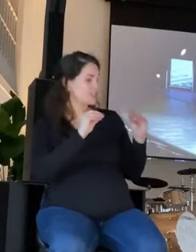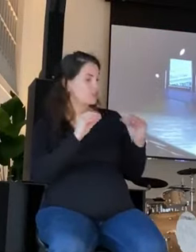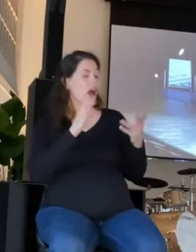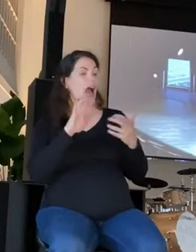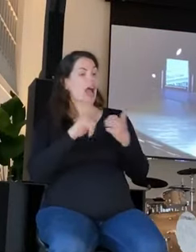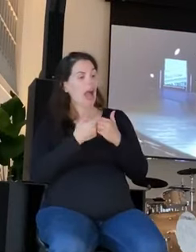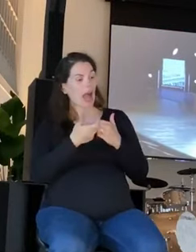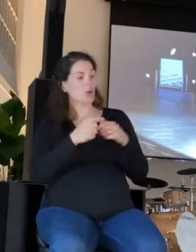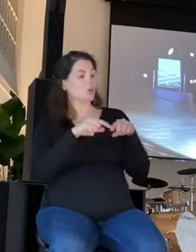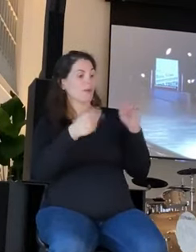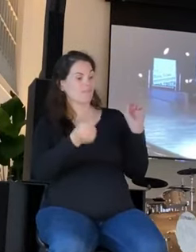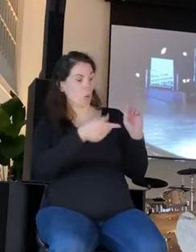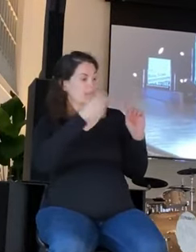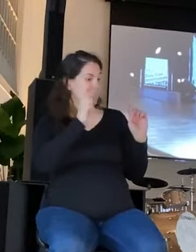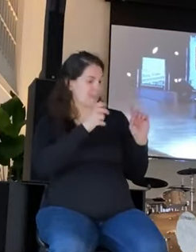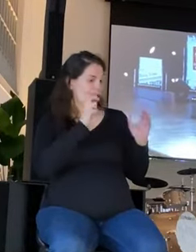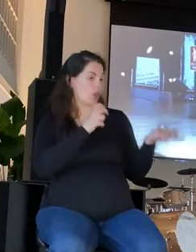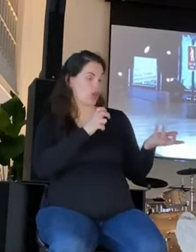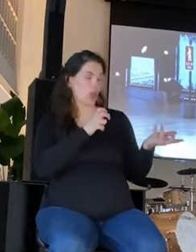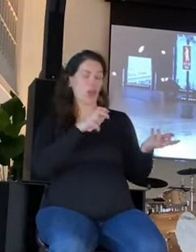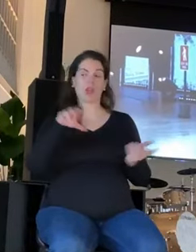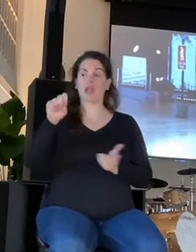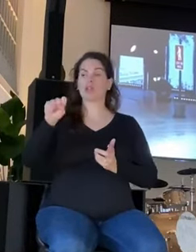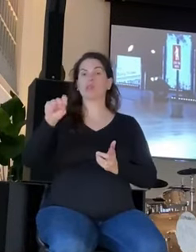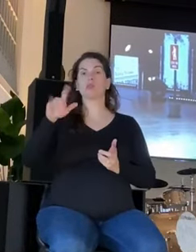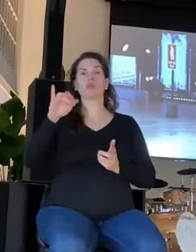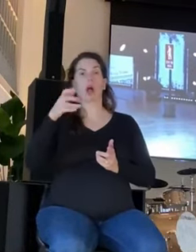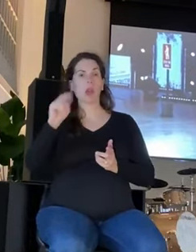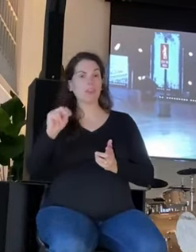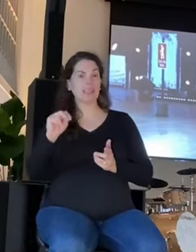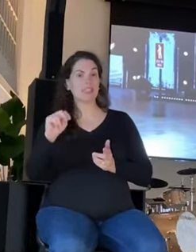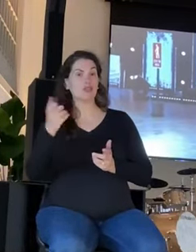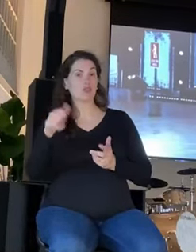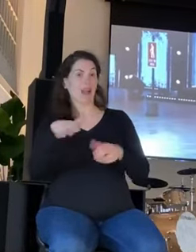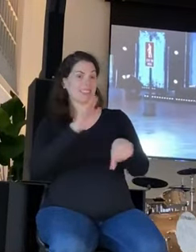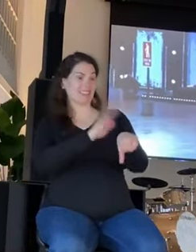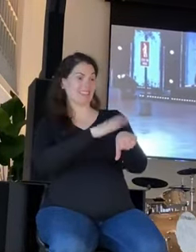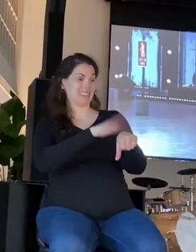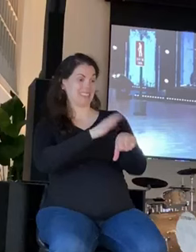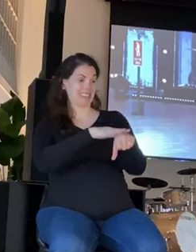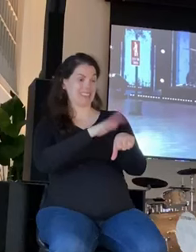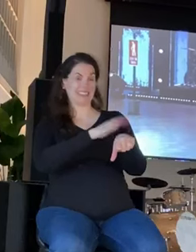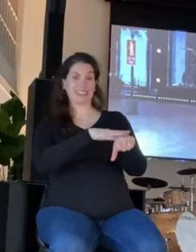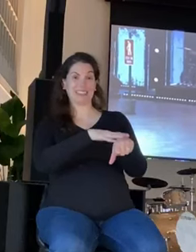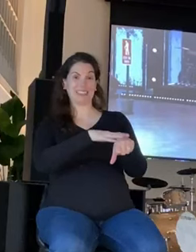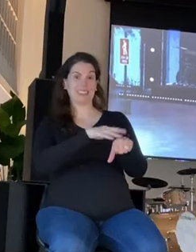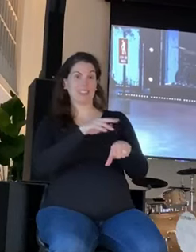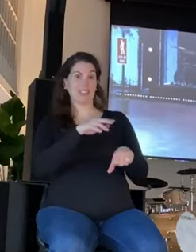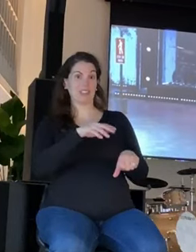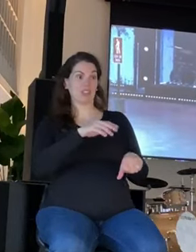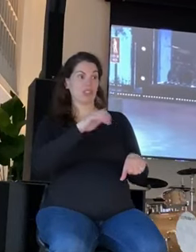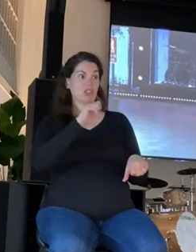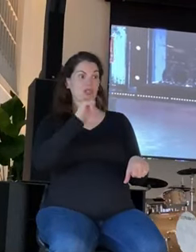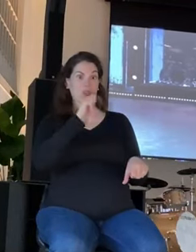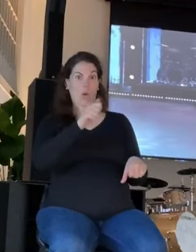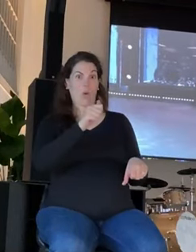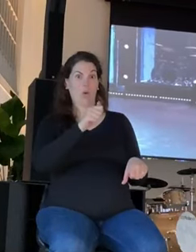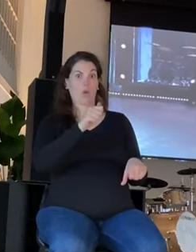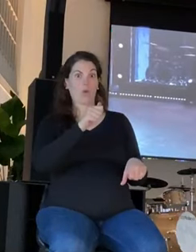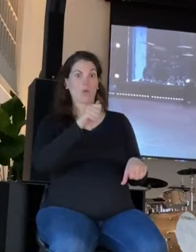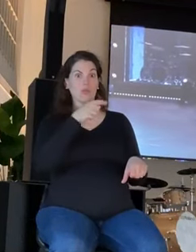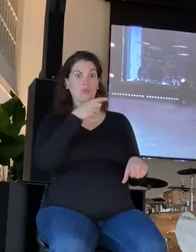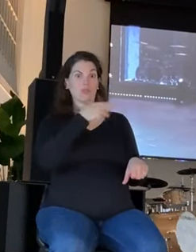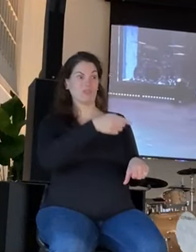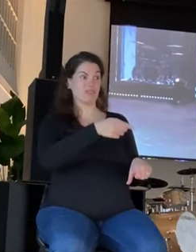leads to destruction. Solomon is actually posting some warning signs for us to look at. The beginning says, don't set your foot